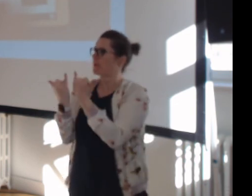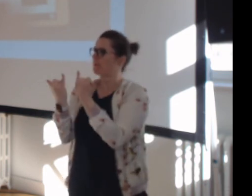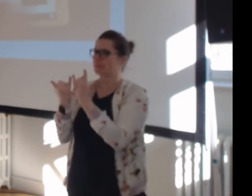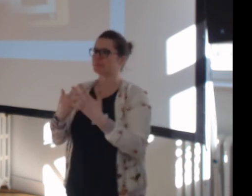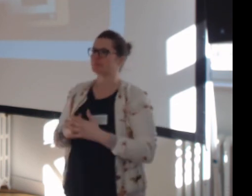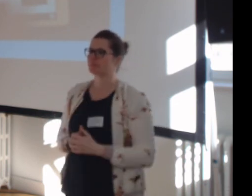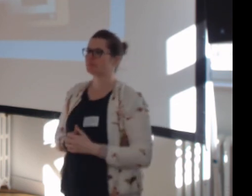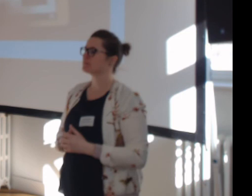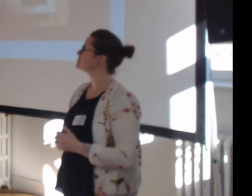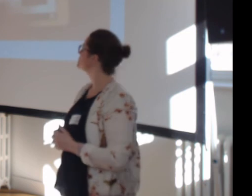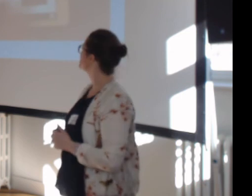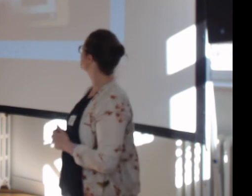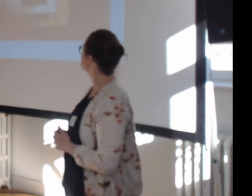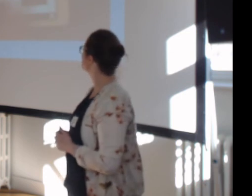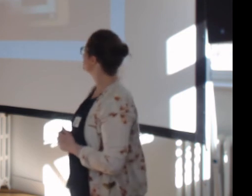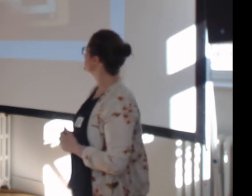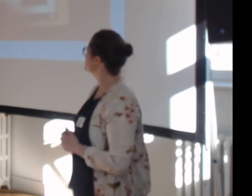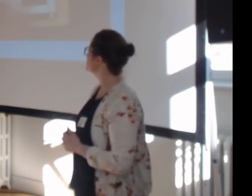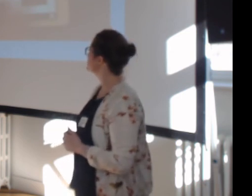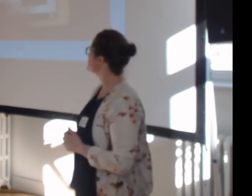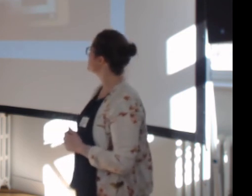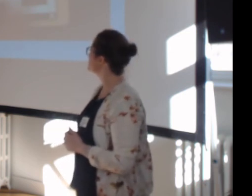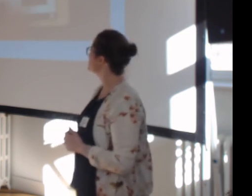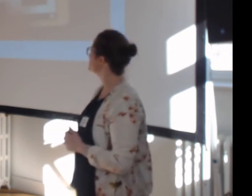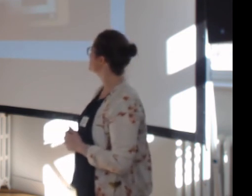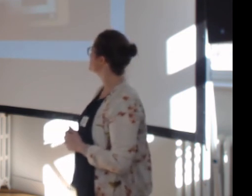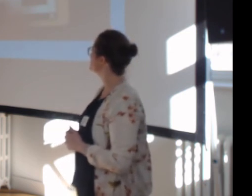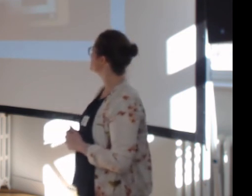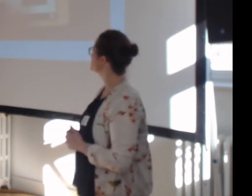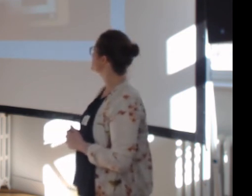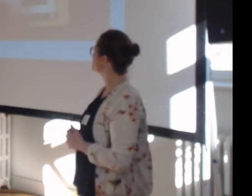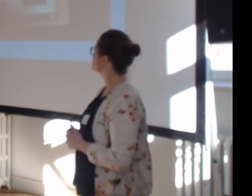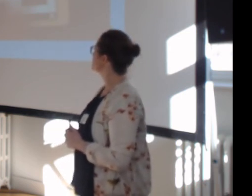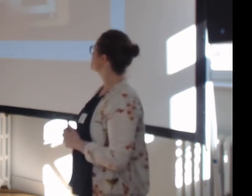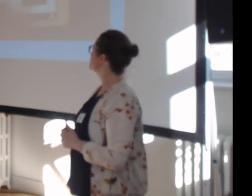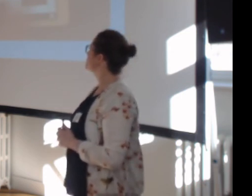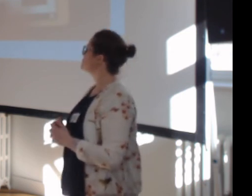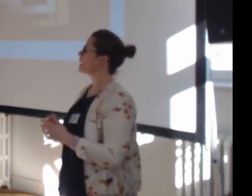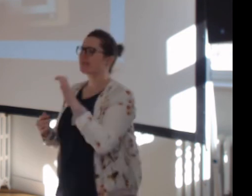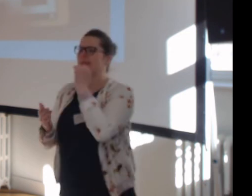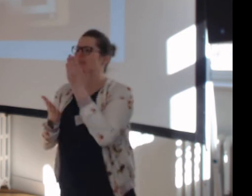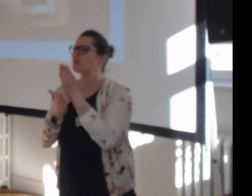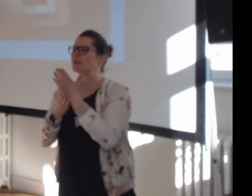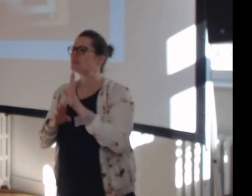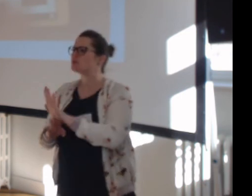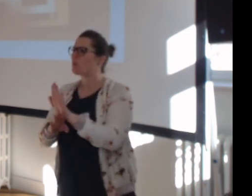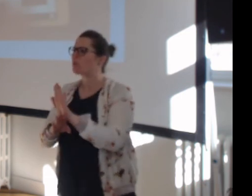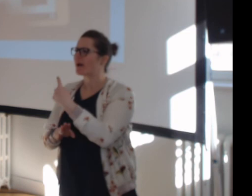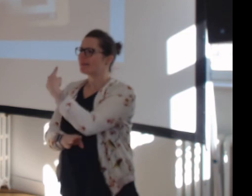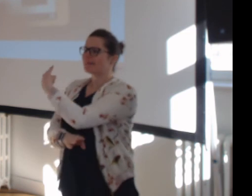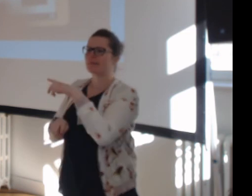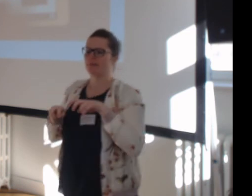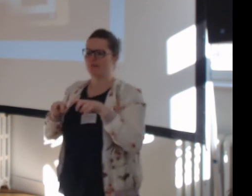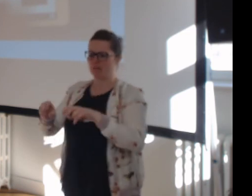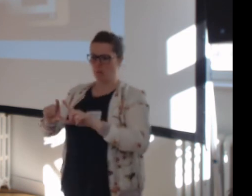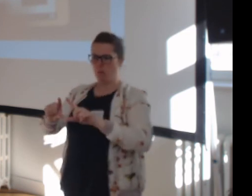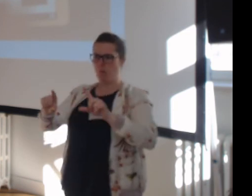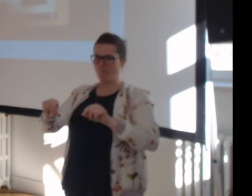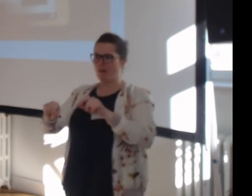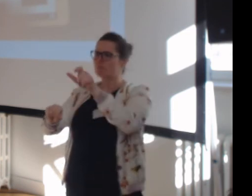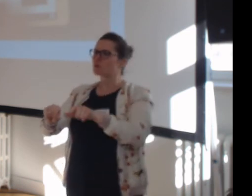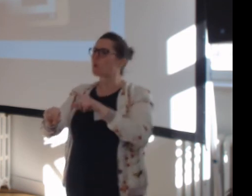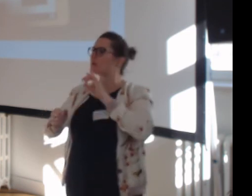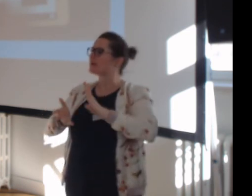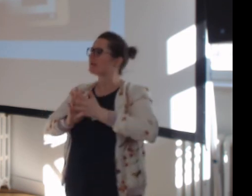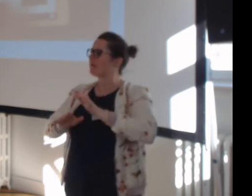that. I don't think I showed it in that little piece of the video, but that video square of the person